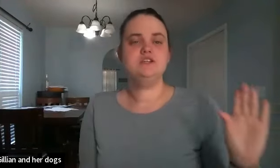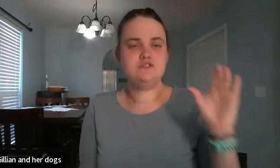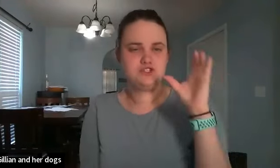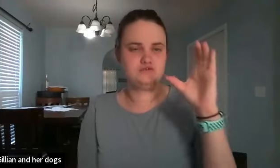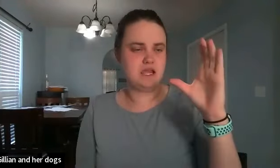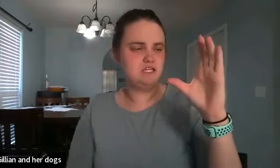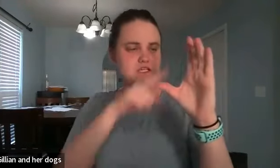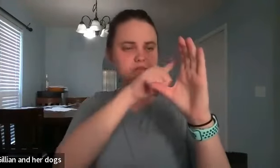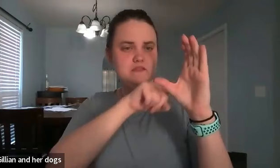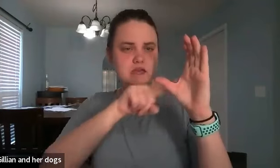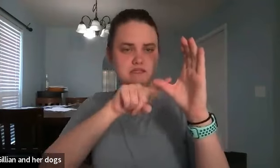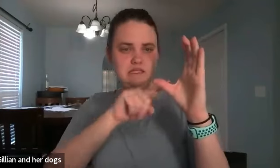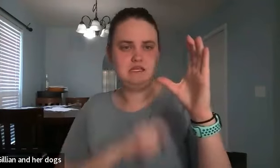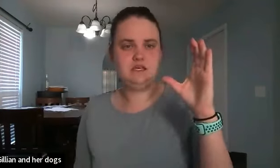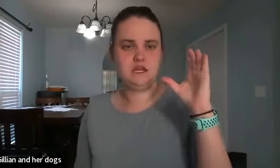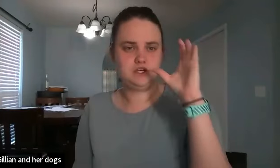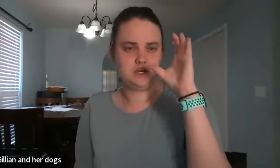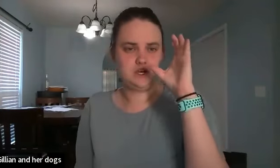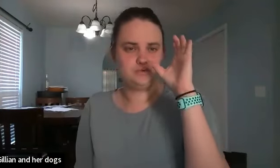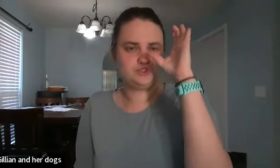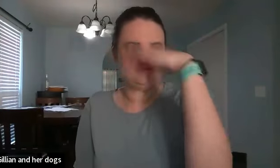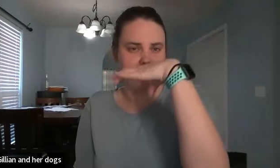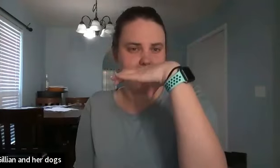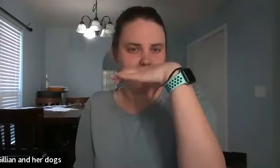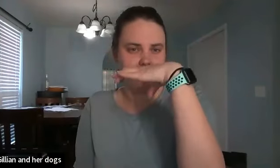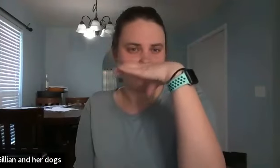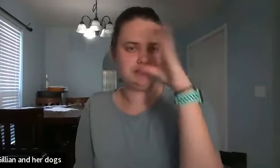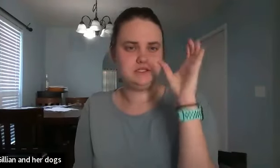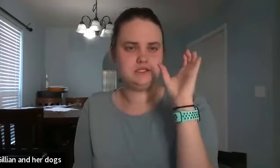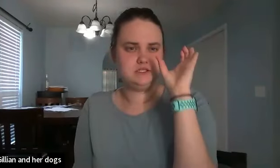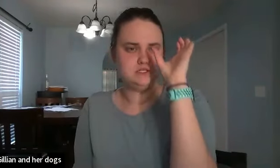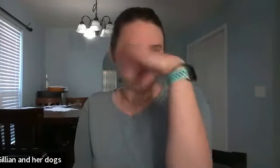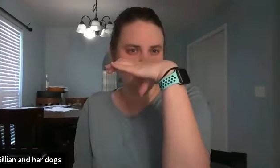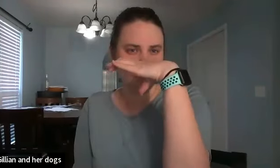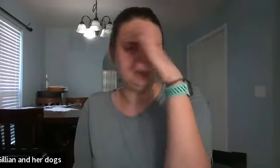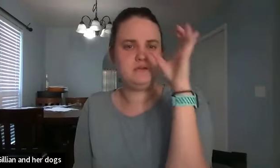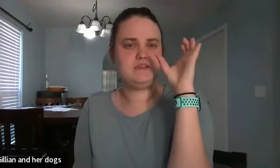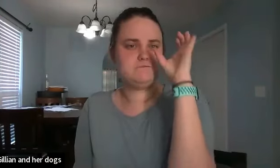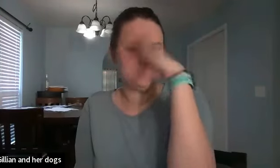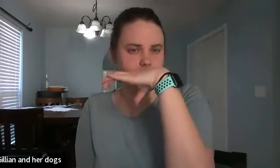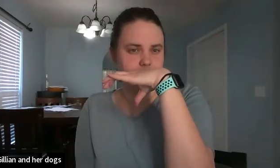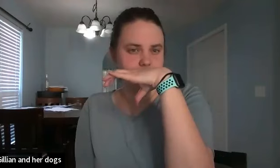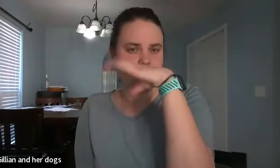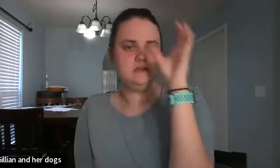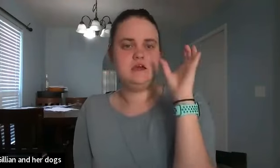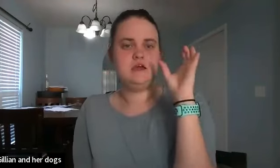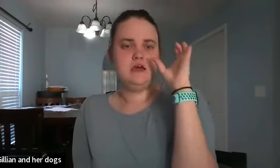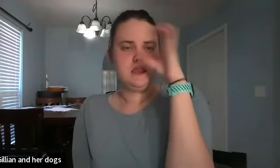So strange is going to be that C, and you're going to go strange, strange. And you do it like in front of your face.